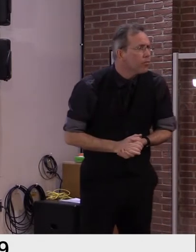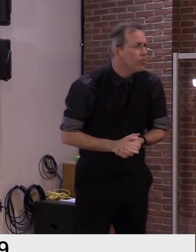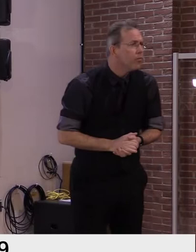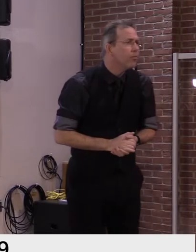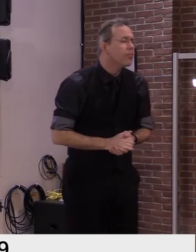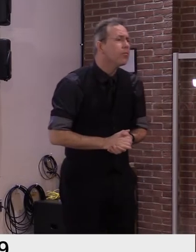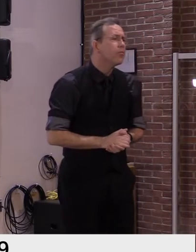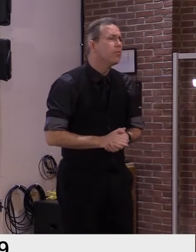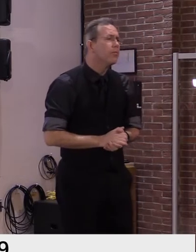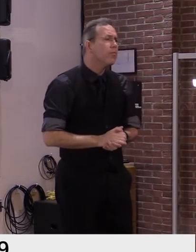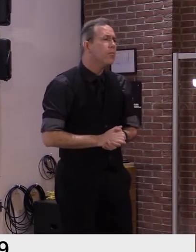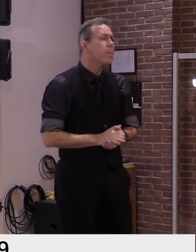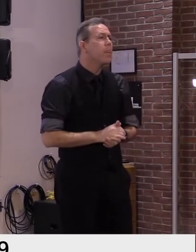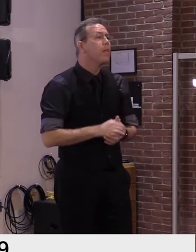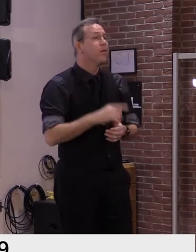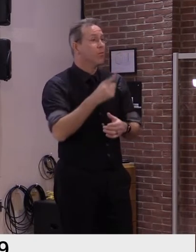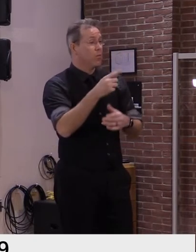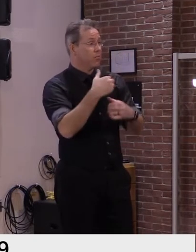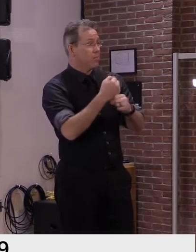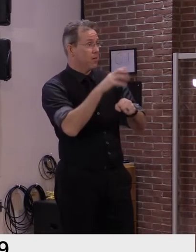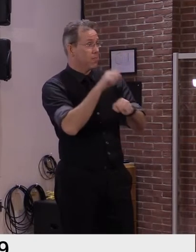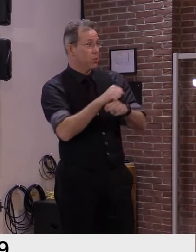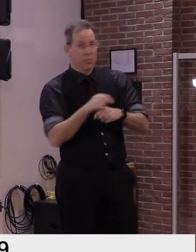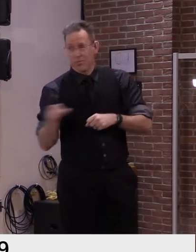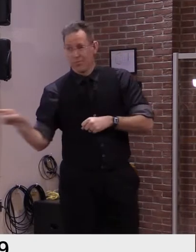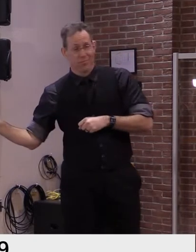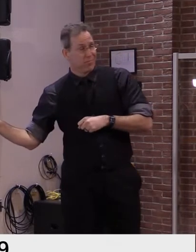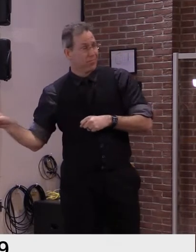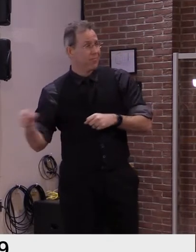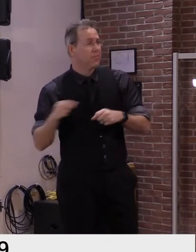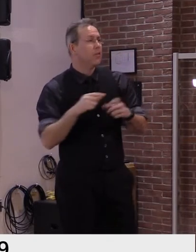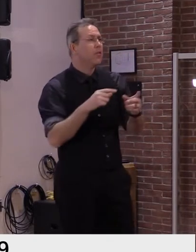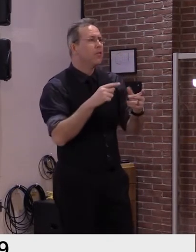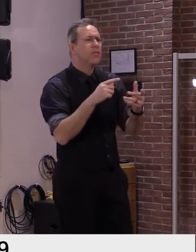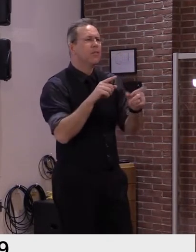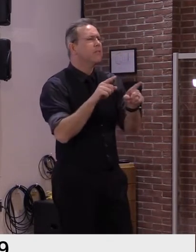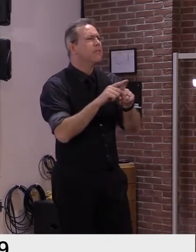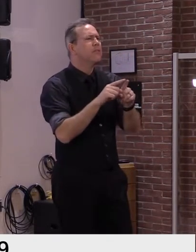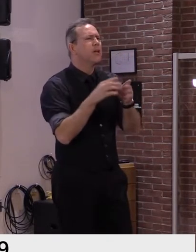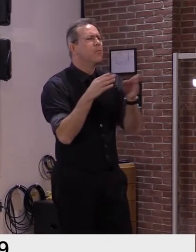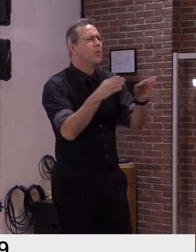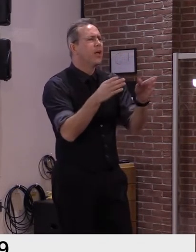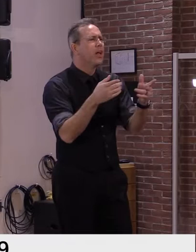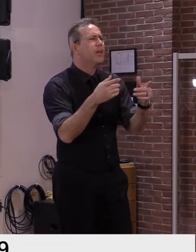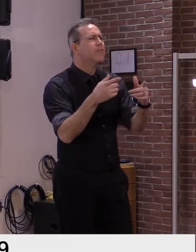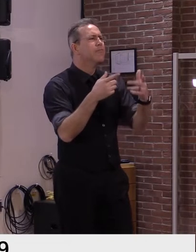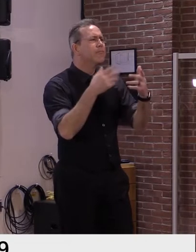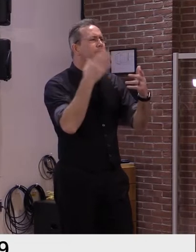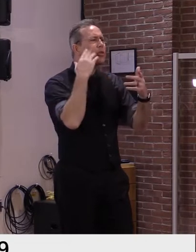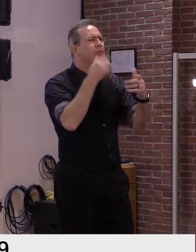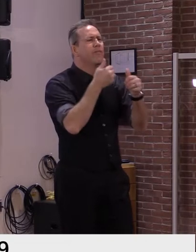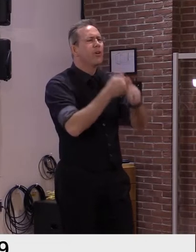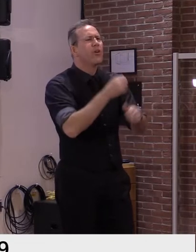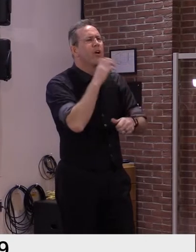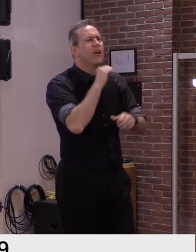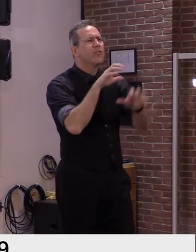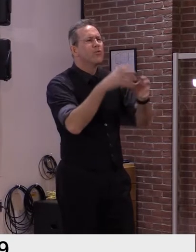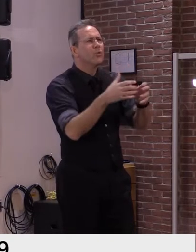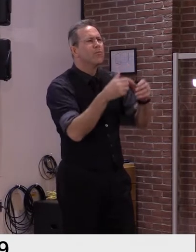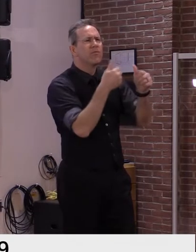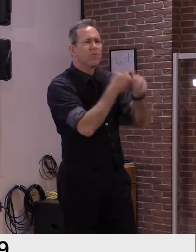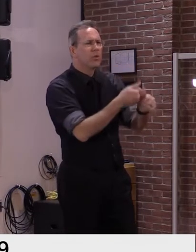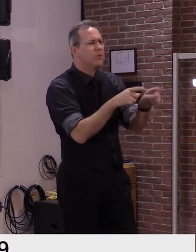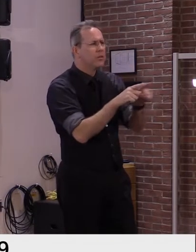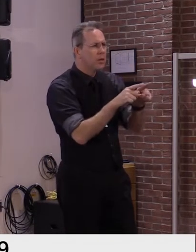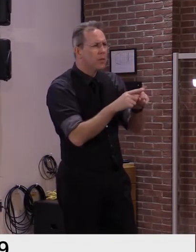You will make an appointment in our system in the same way Vermonters have done by age grouping. You do not need to contact your healthcare provider